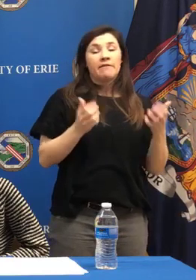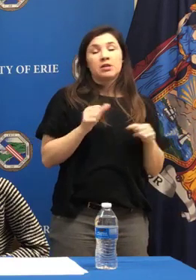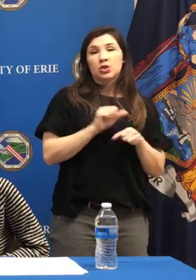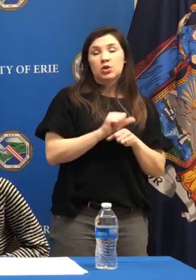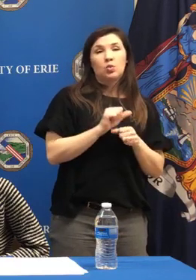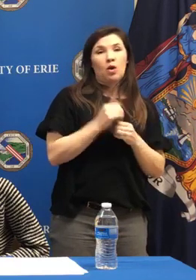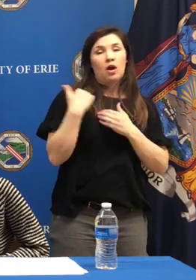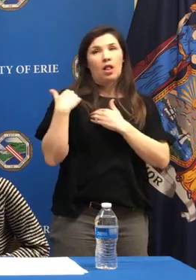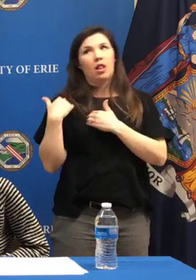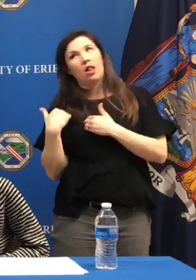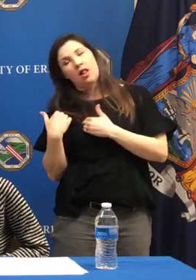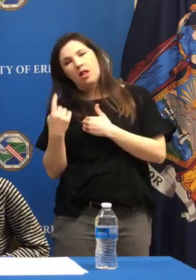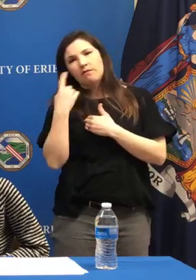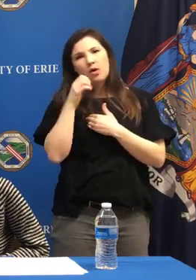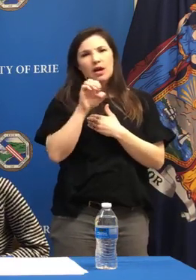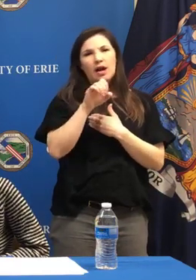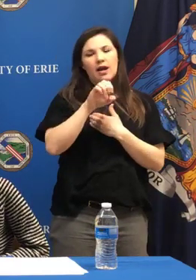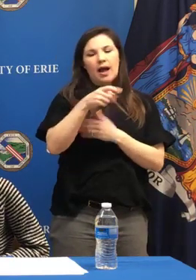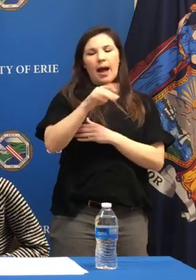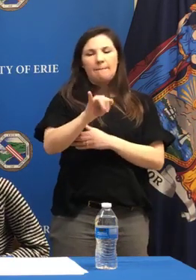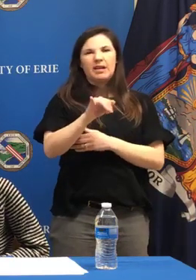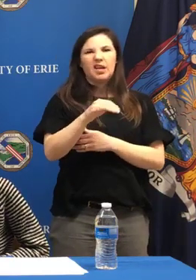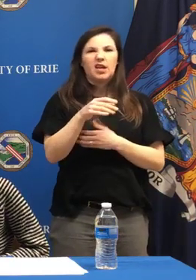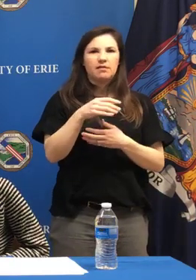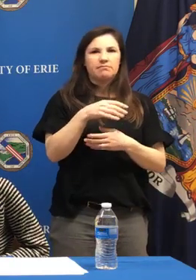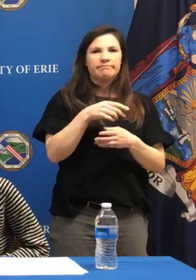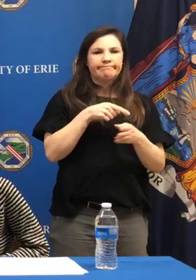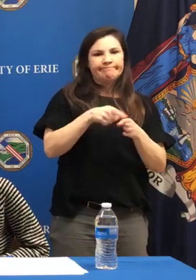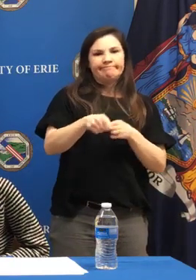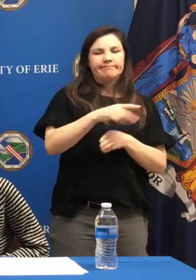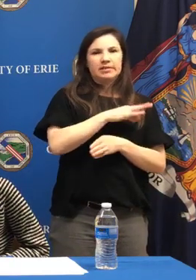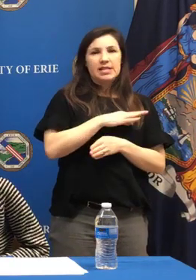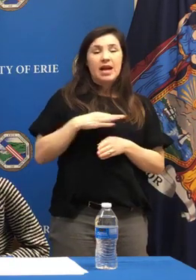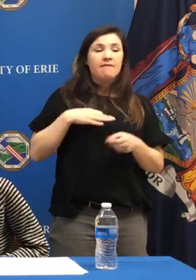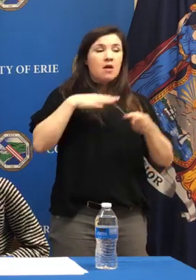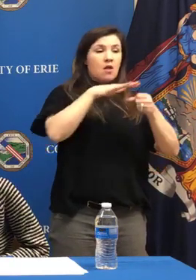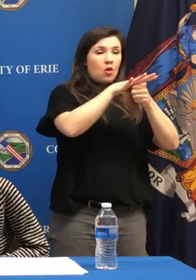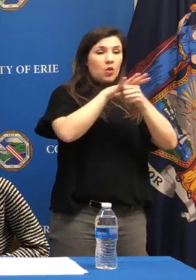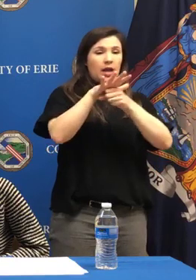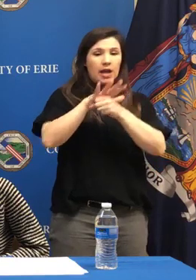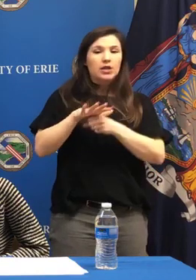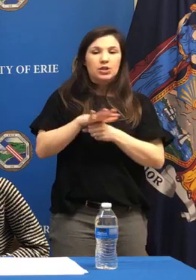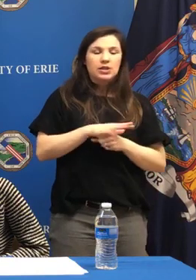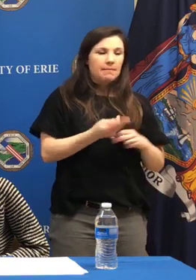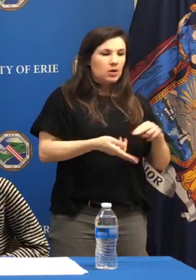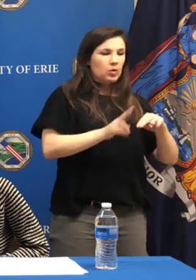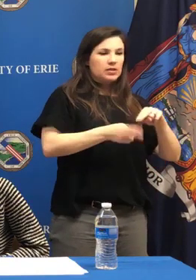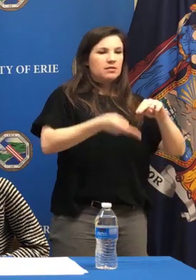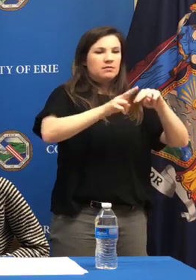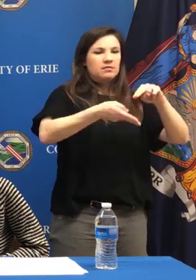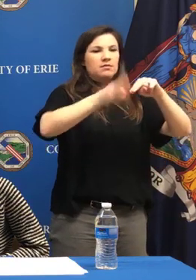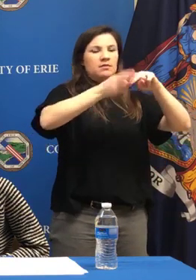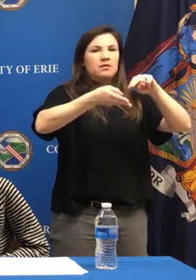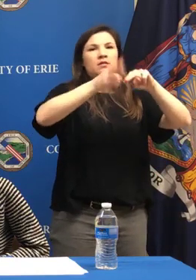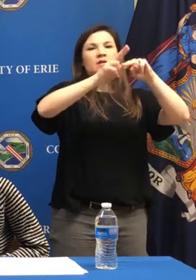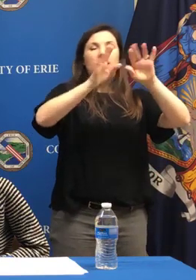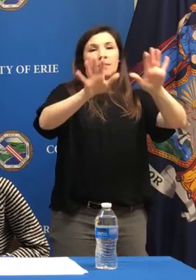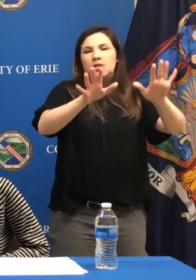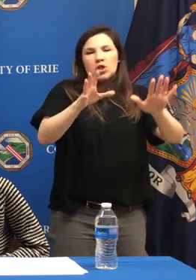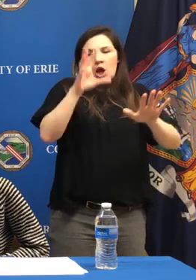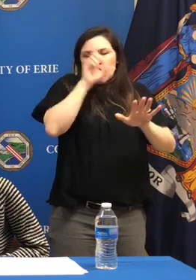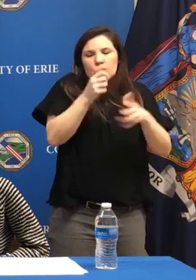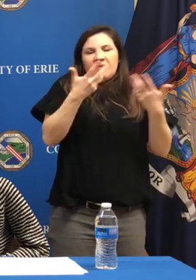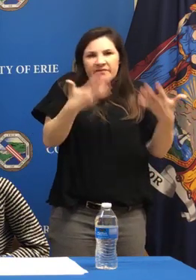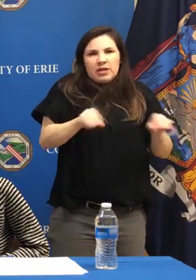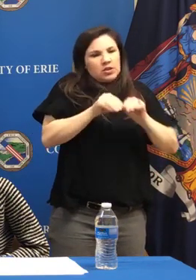on the epidemiologists. The locations where they've been, it's increasing so much, that's why we're telling everyone, assume it's been